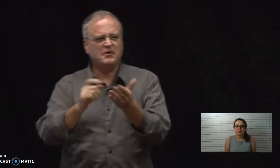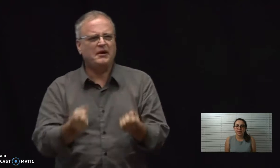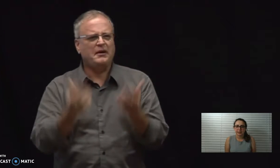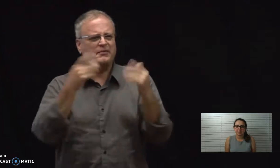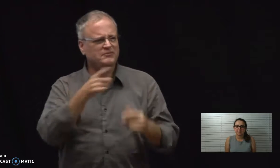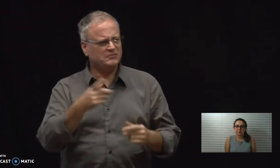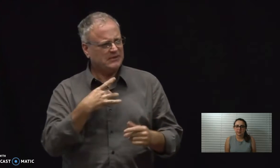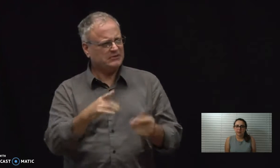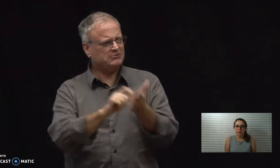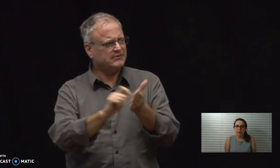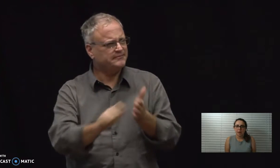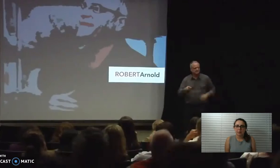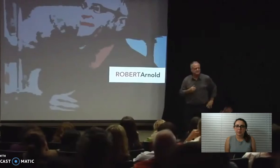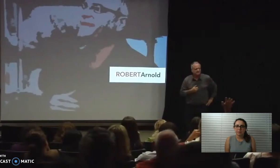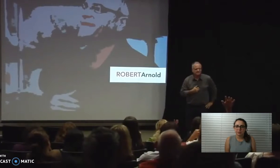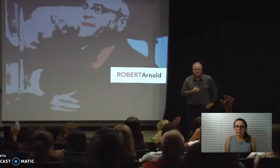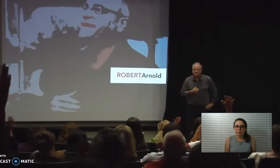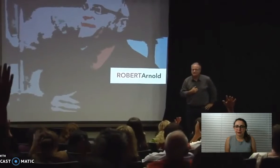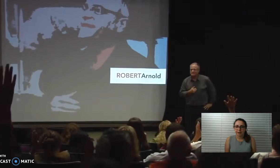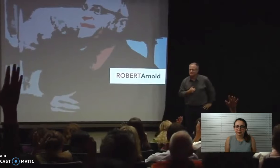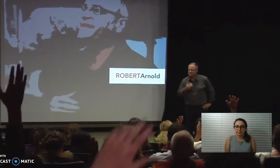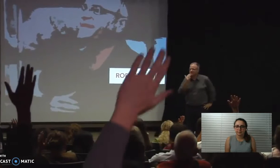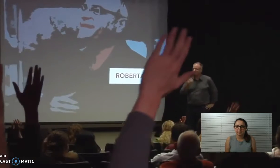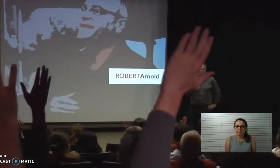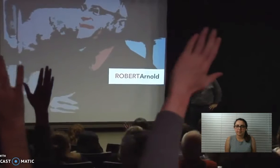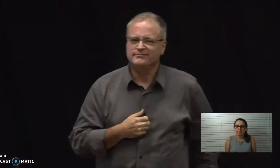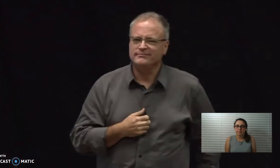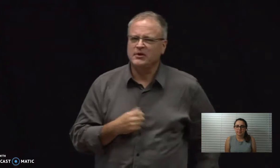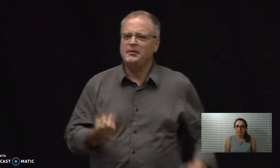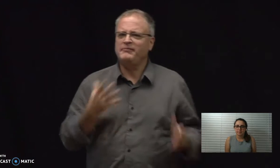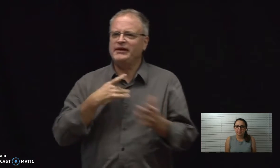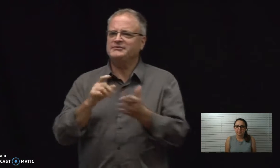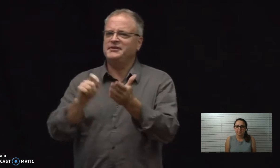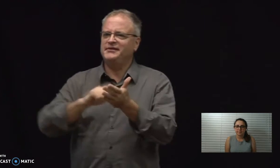So, writing. How many of you enjoy writing?